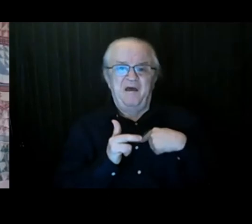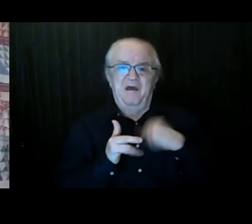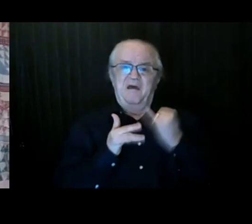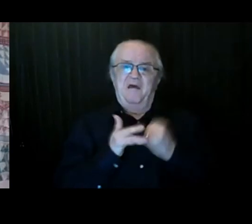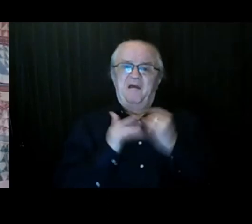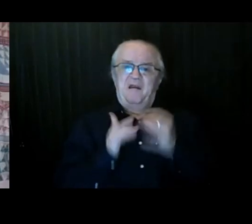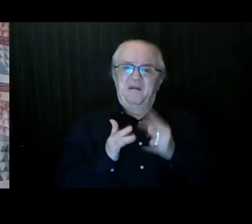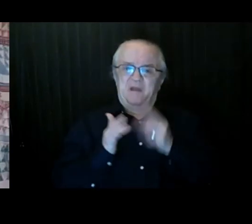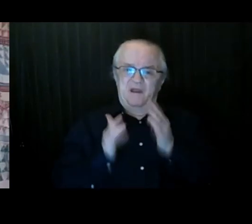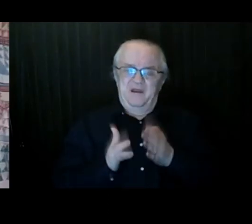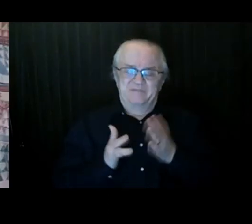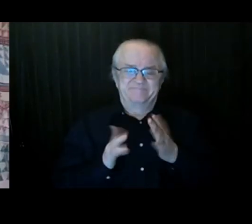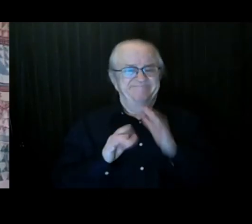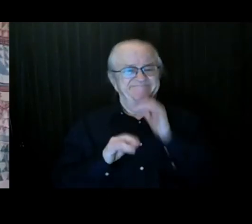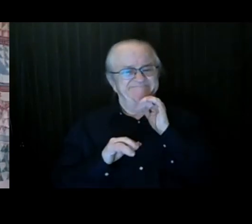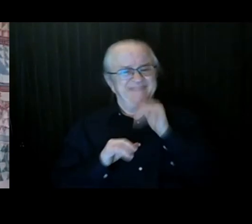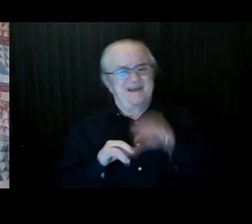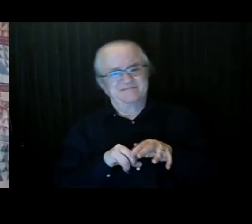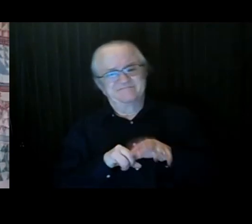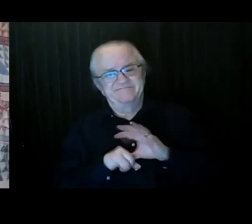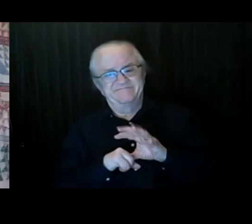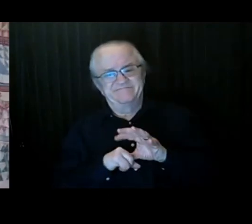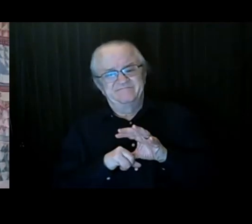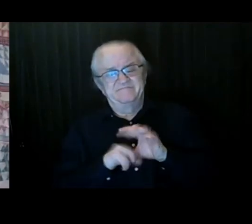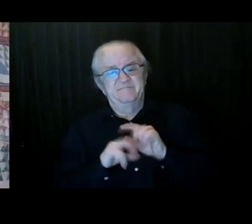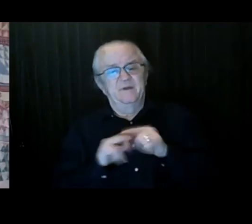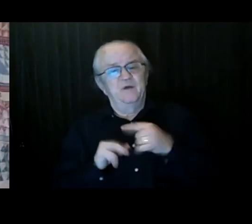about doing or making art, but I was a fan.